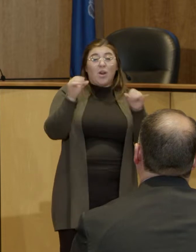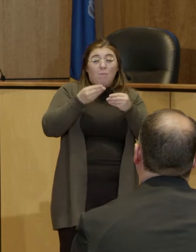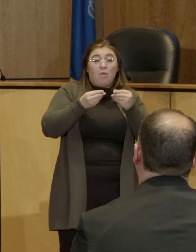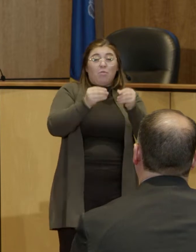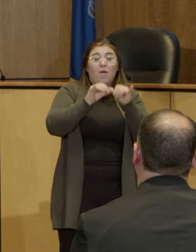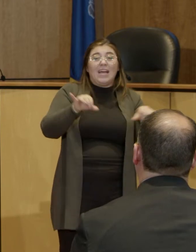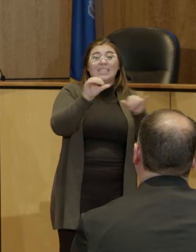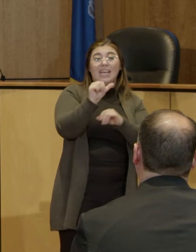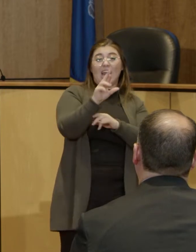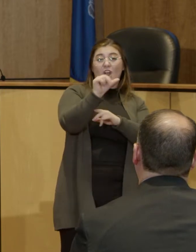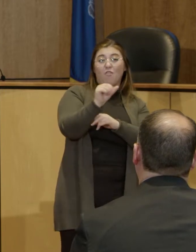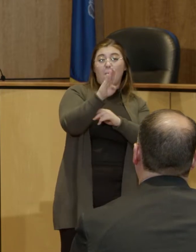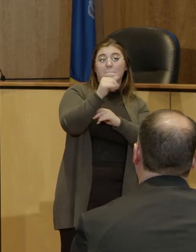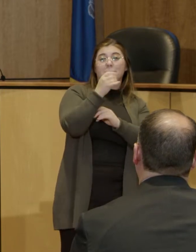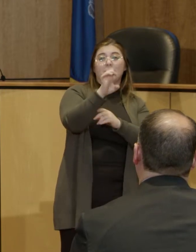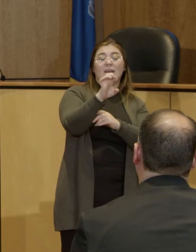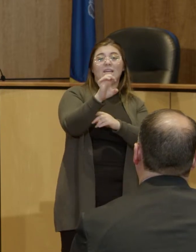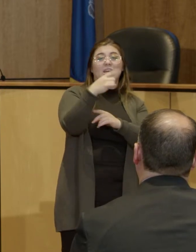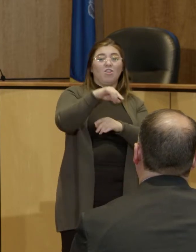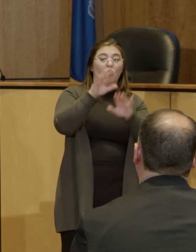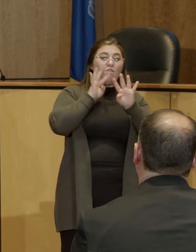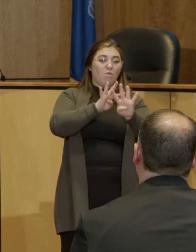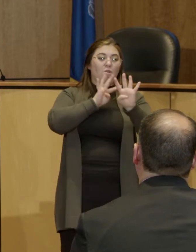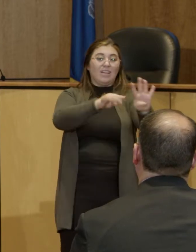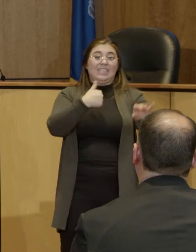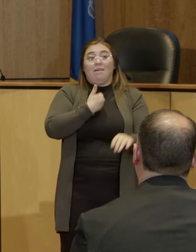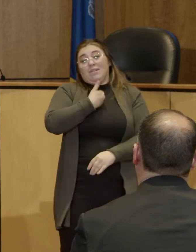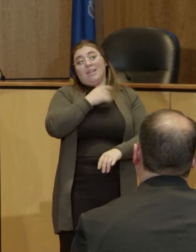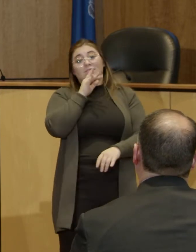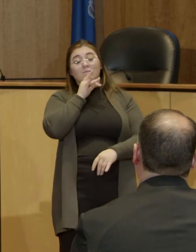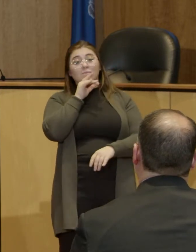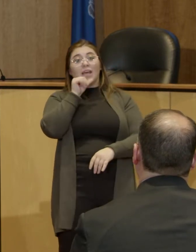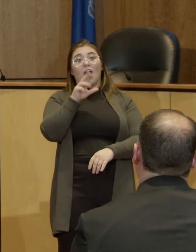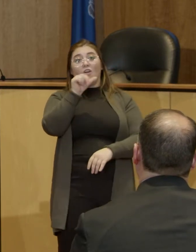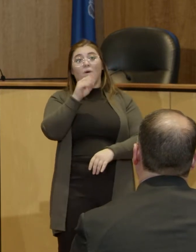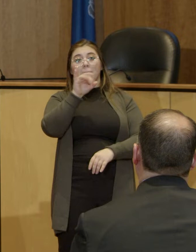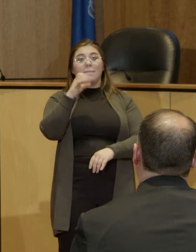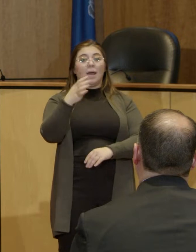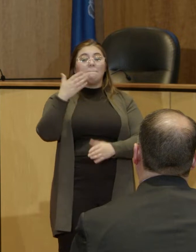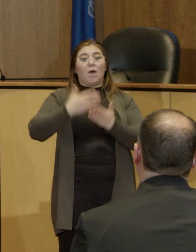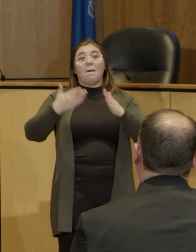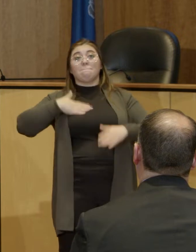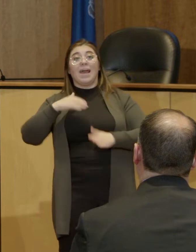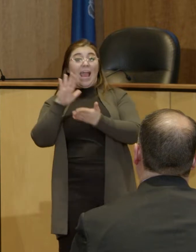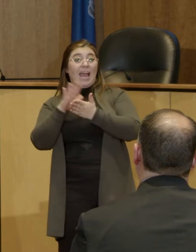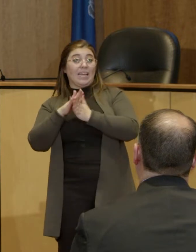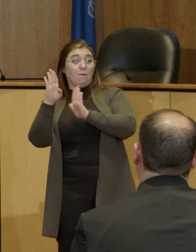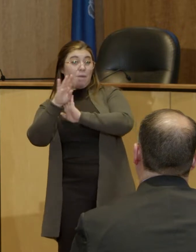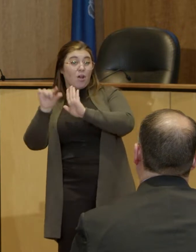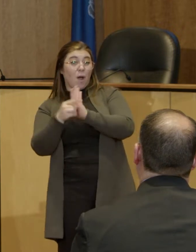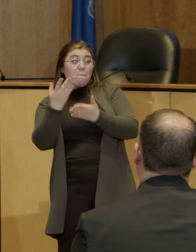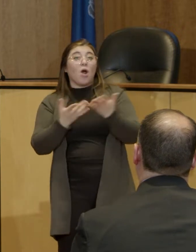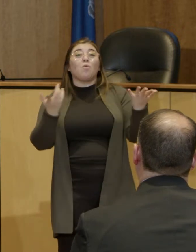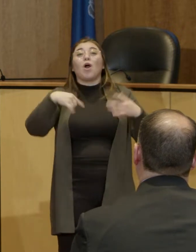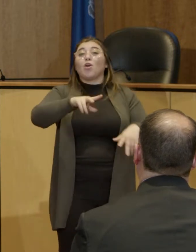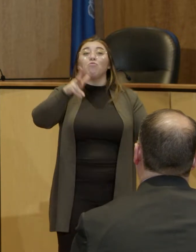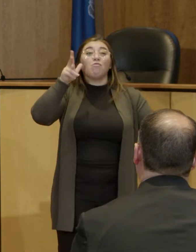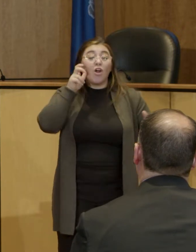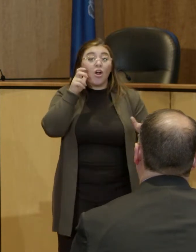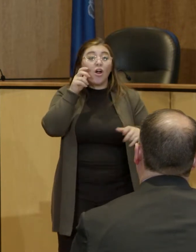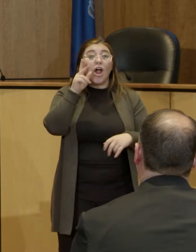in Arabic in the marches, and I speak Arabic, it's part of my academic background, but part of what you heard was the